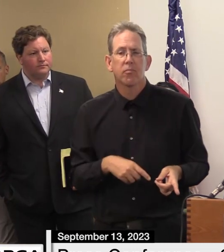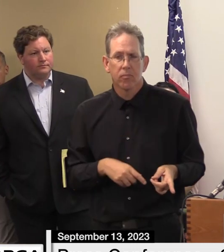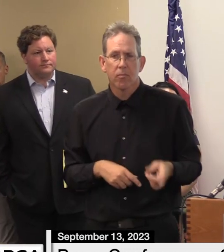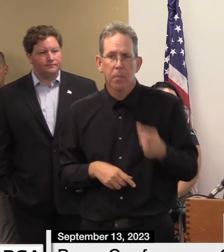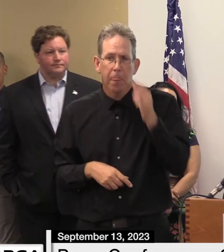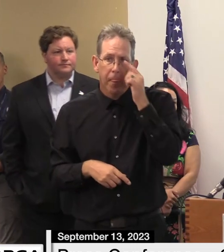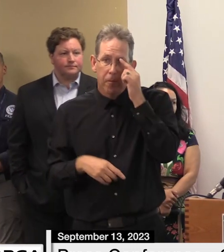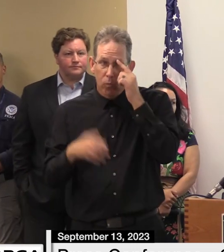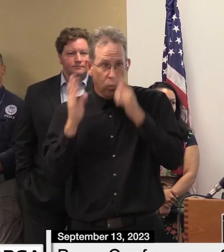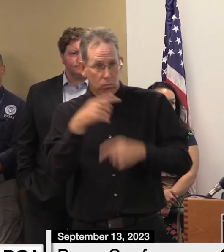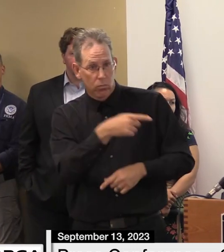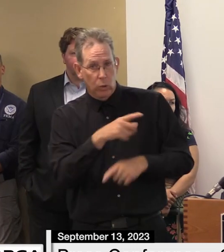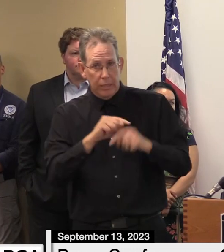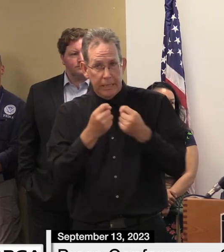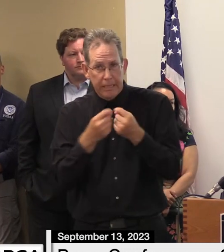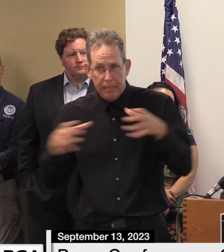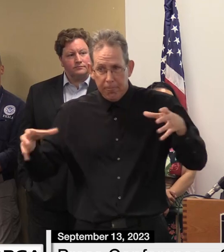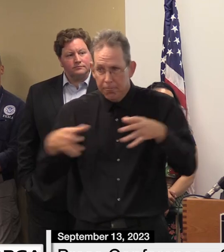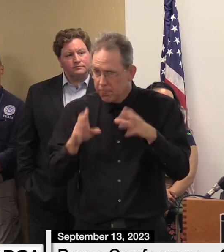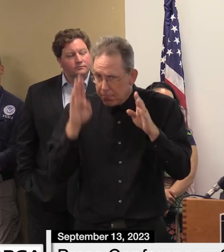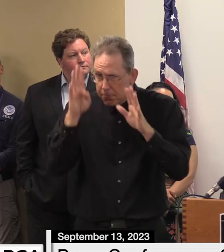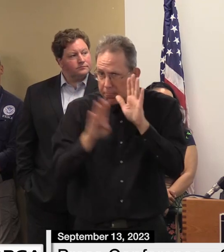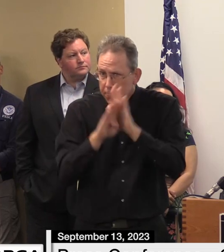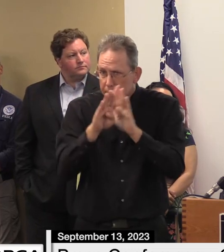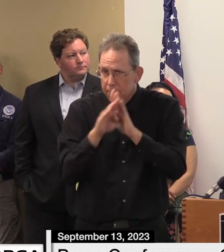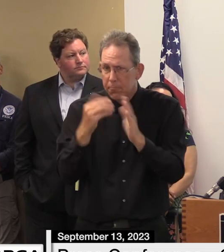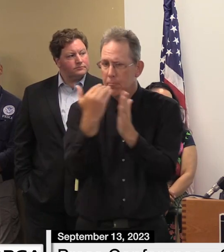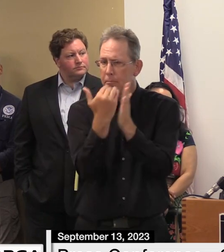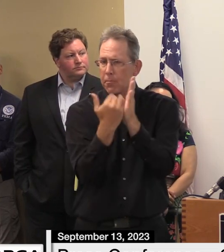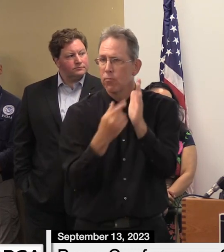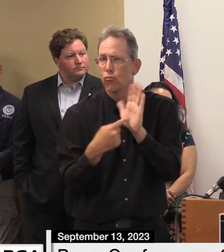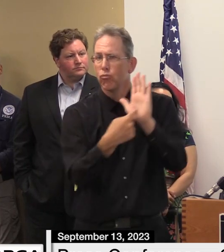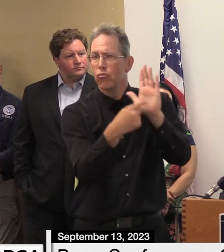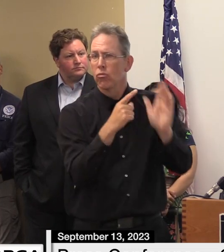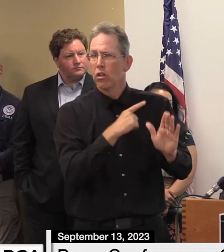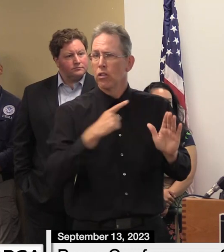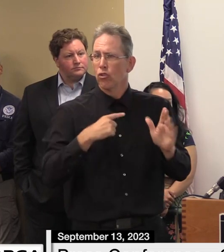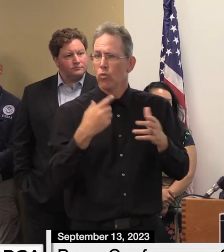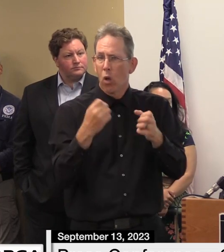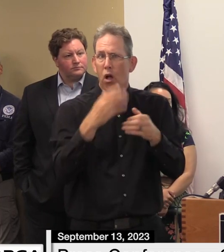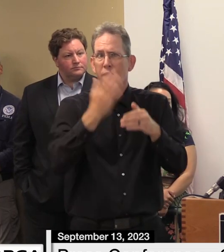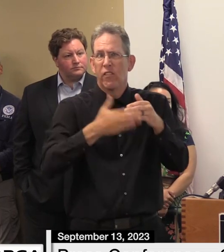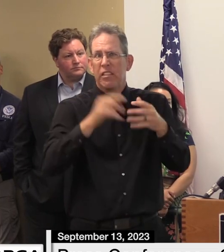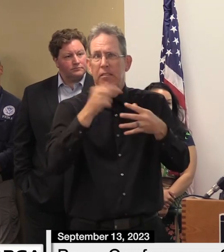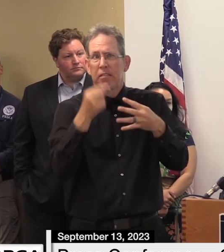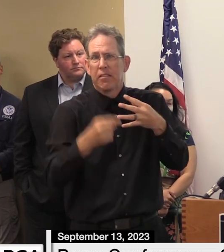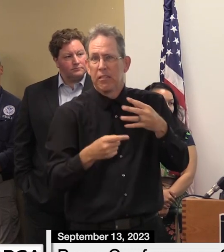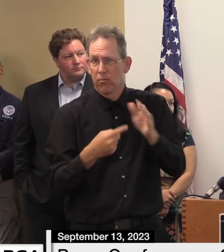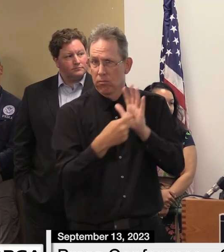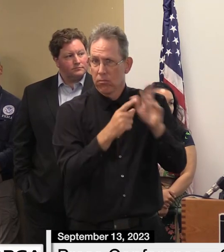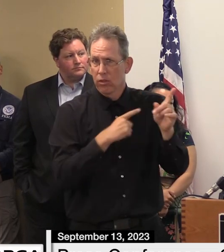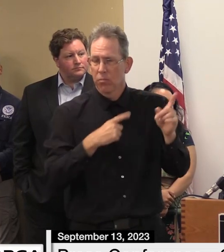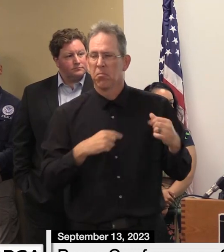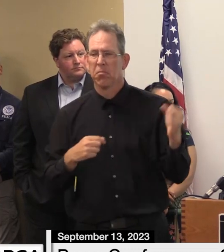together a specific list for the legislature that you'd like to see them accomplish in a bill? Yes. Yes.